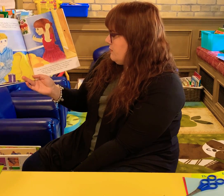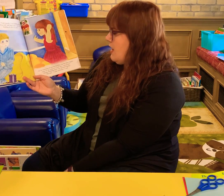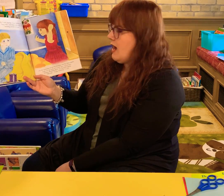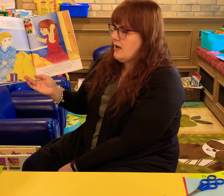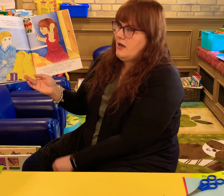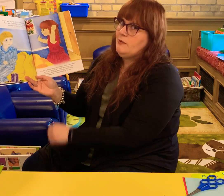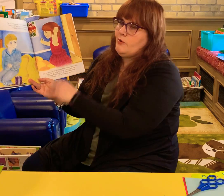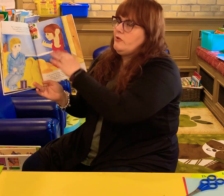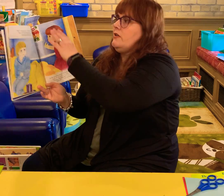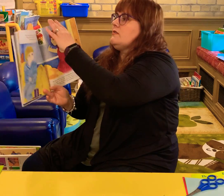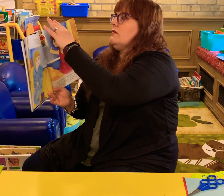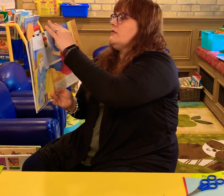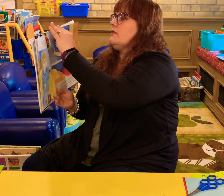I hate birthdays I said